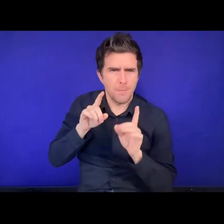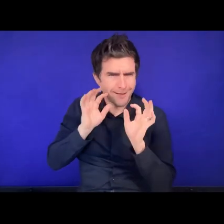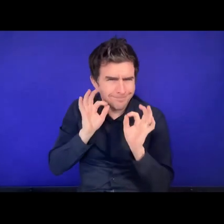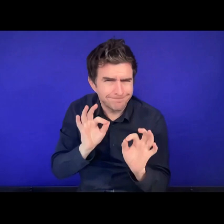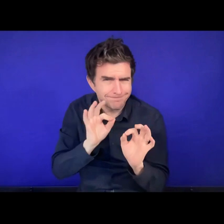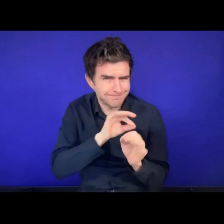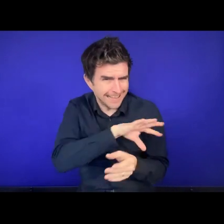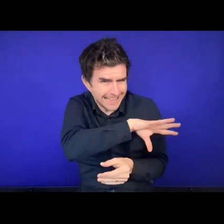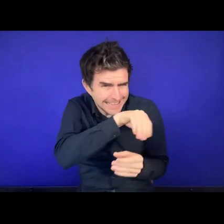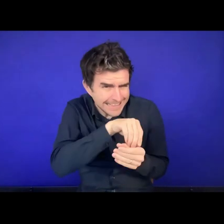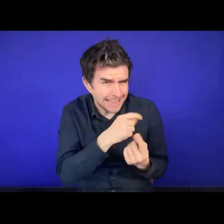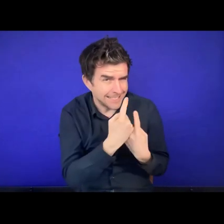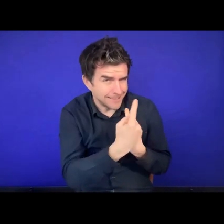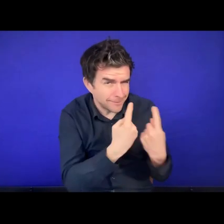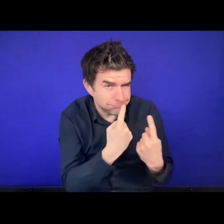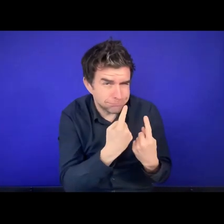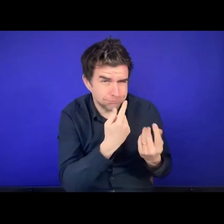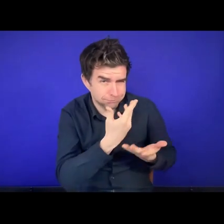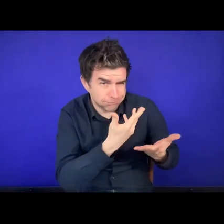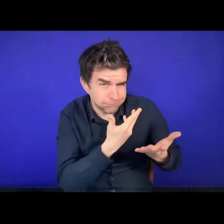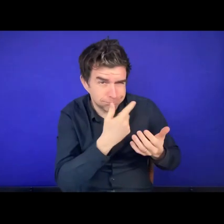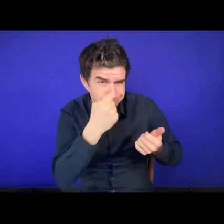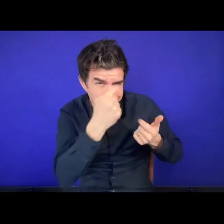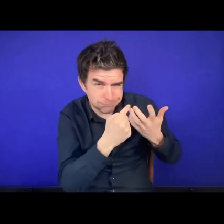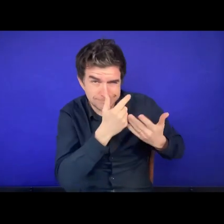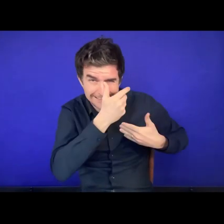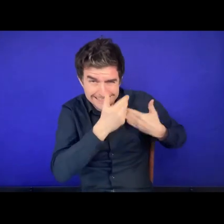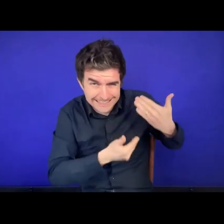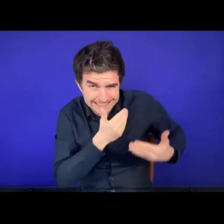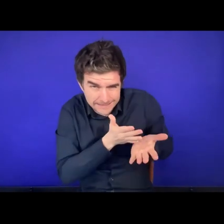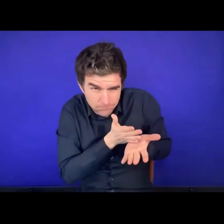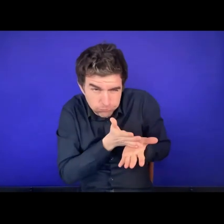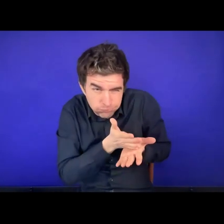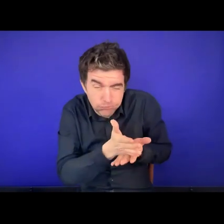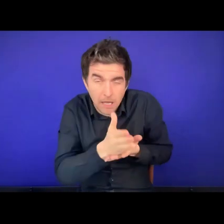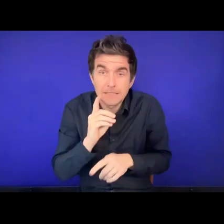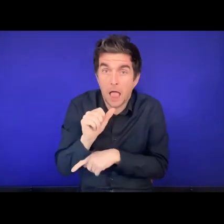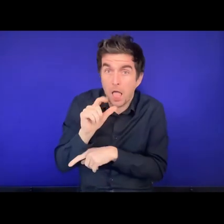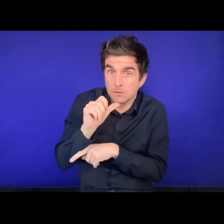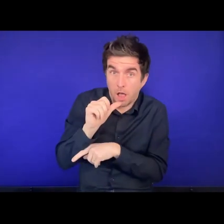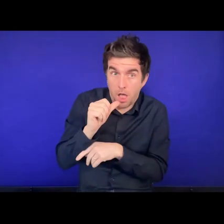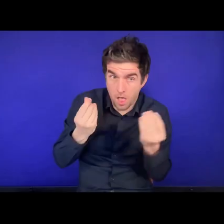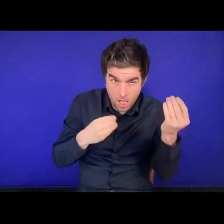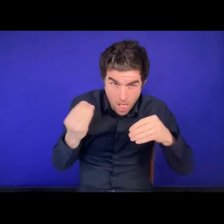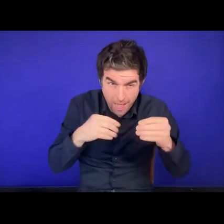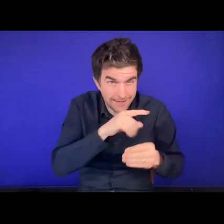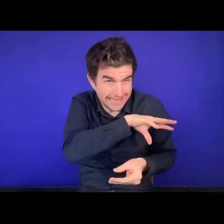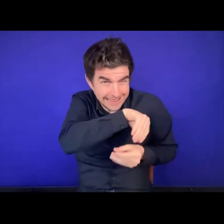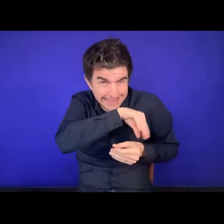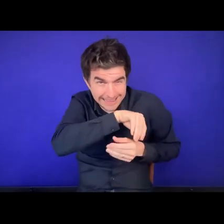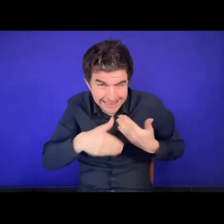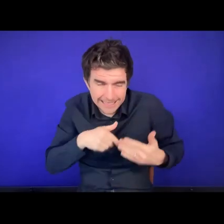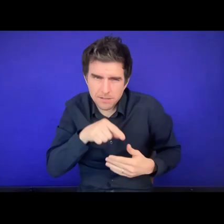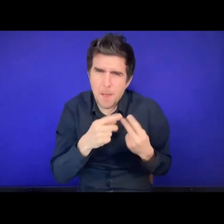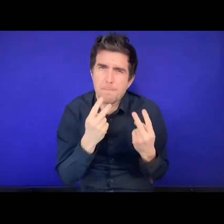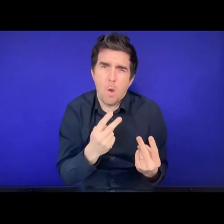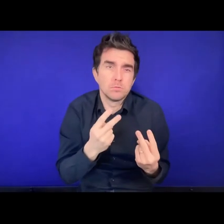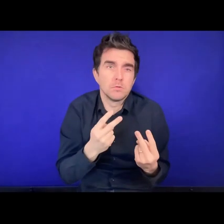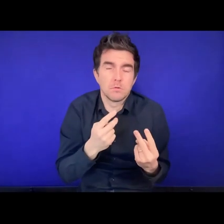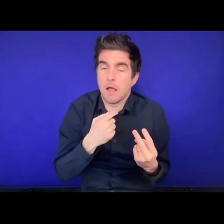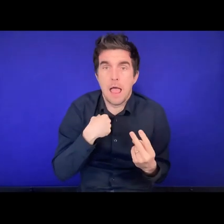can't emphasize this enough. And also, Anna Fe, I'm not sure if she's still on here, but she's